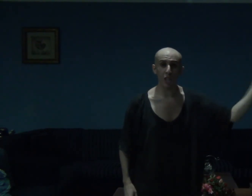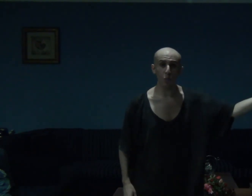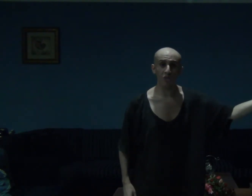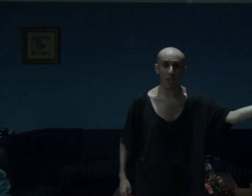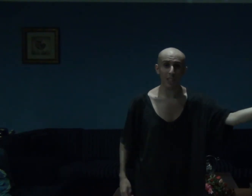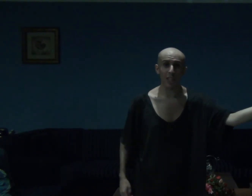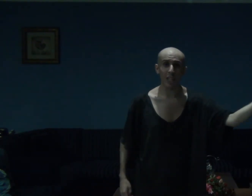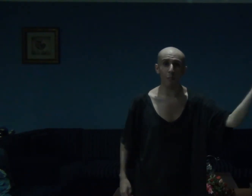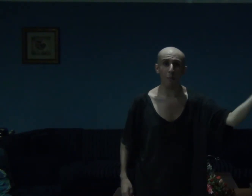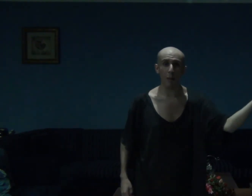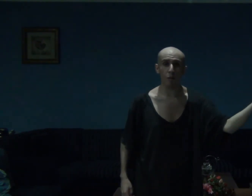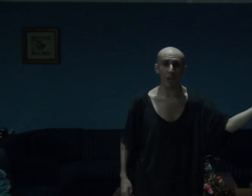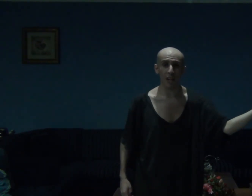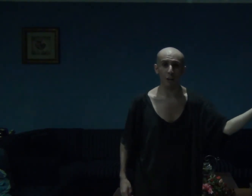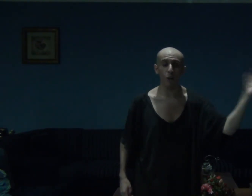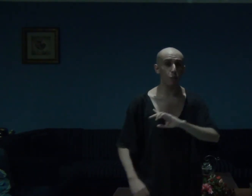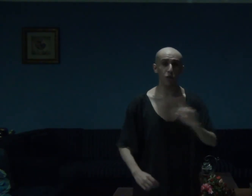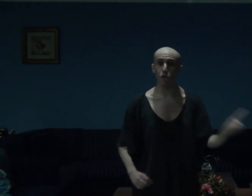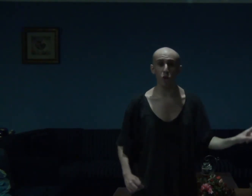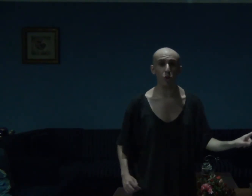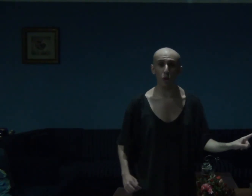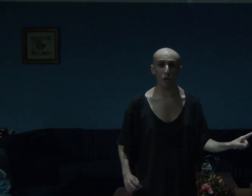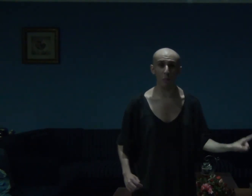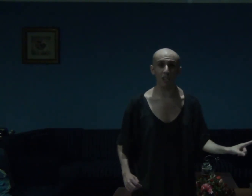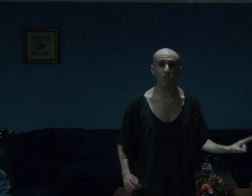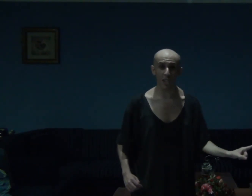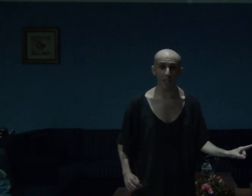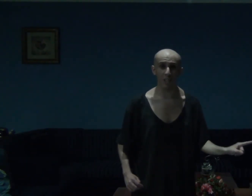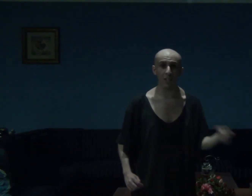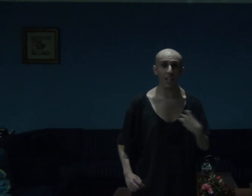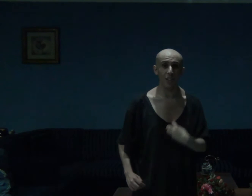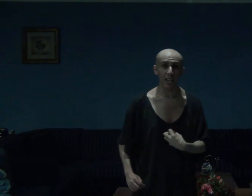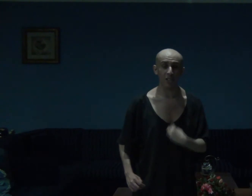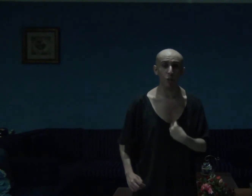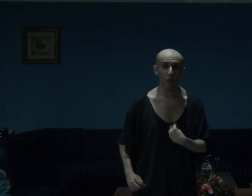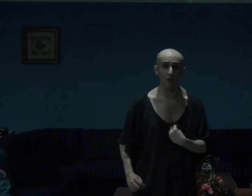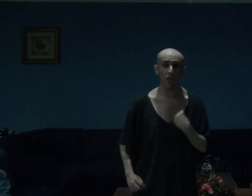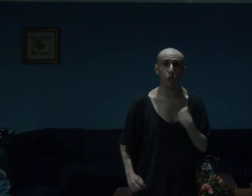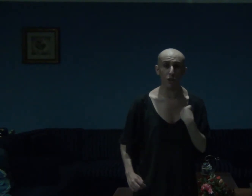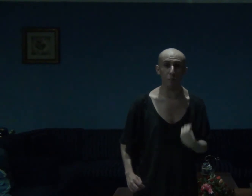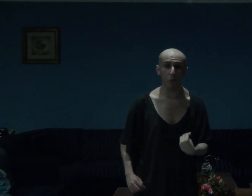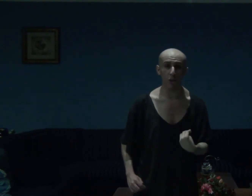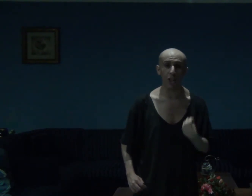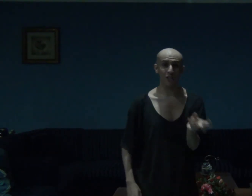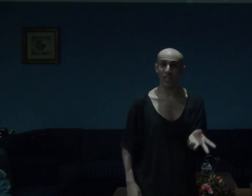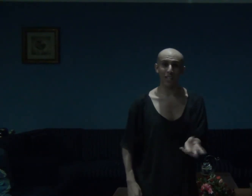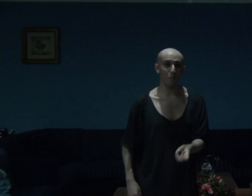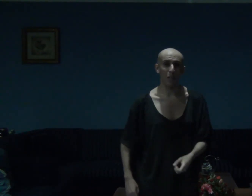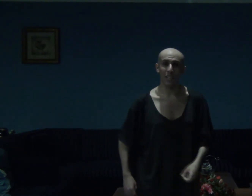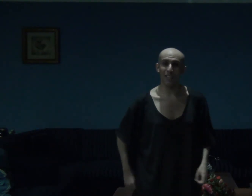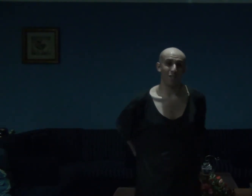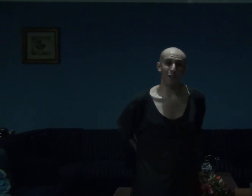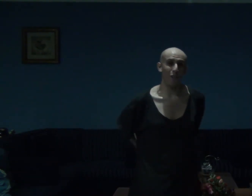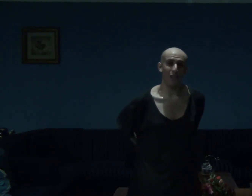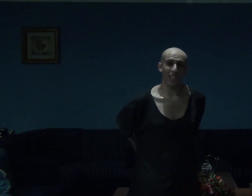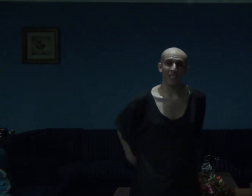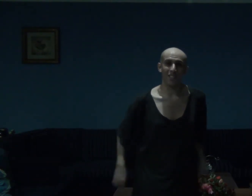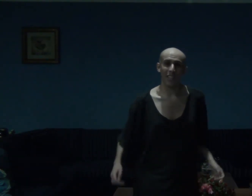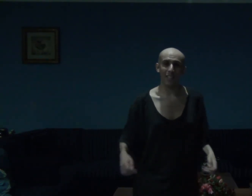was telling him about how he was no cold-blooded killer and that he was a good boy. Sad, man. So fucking sad.